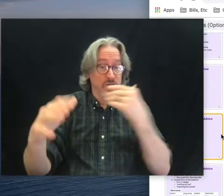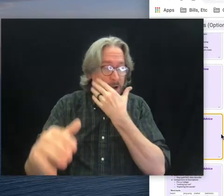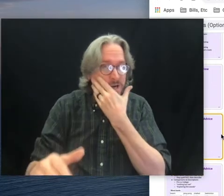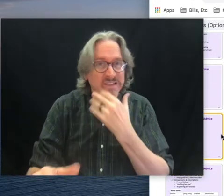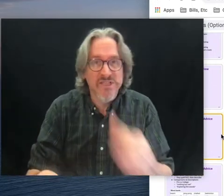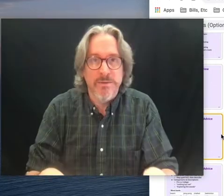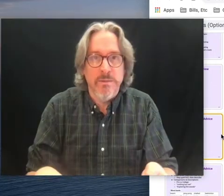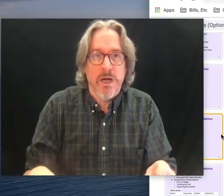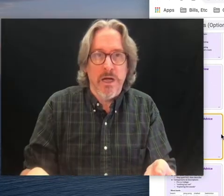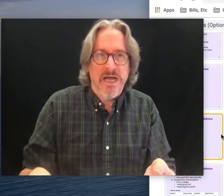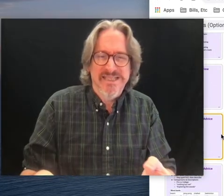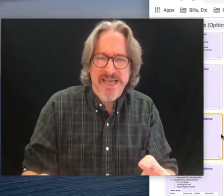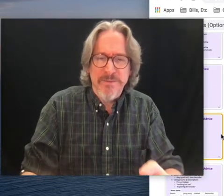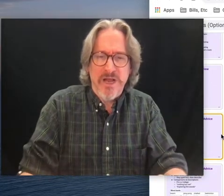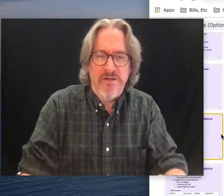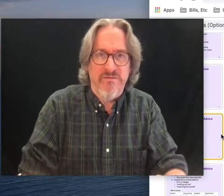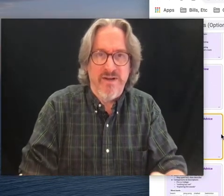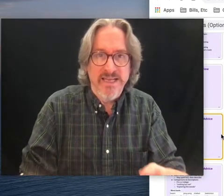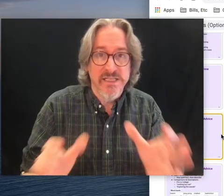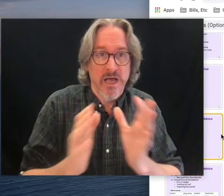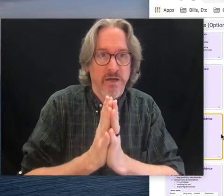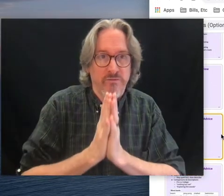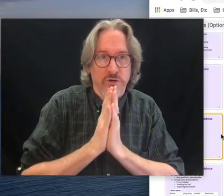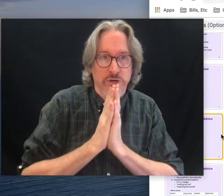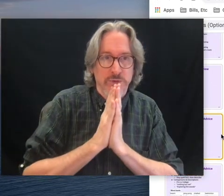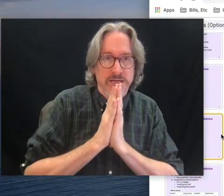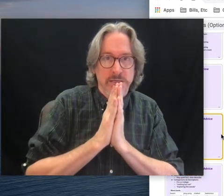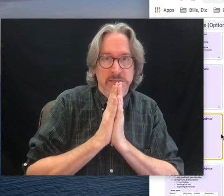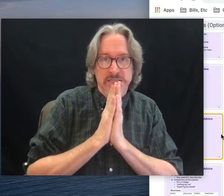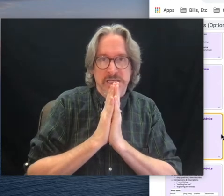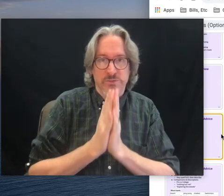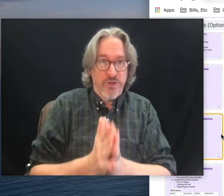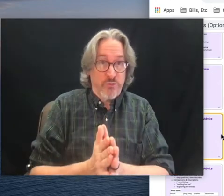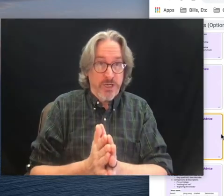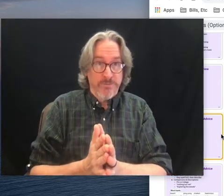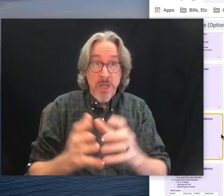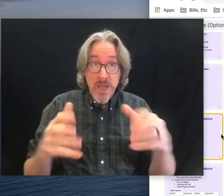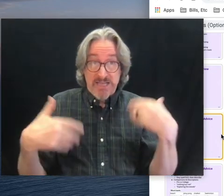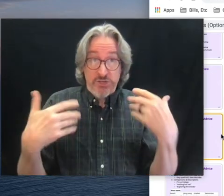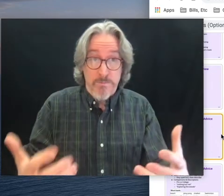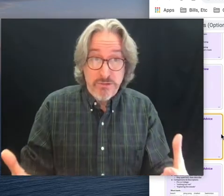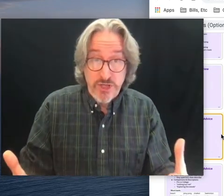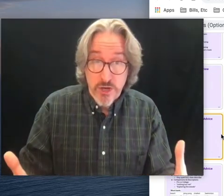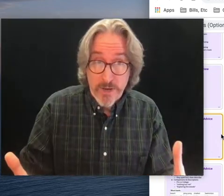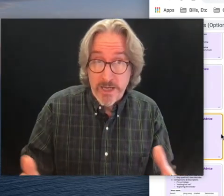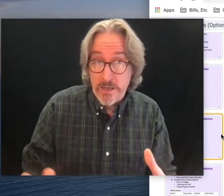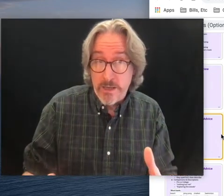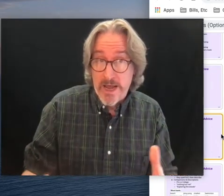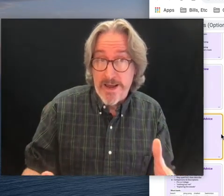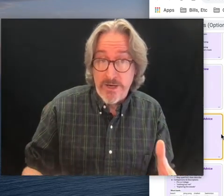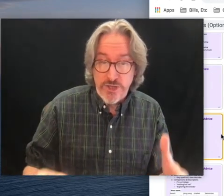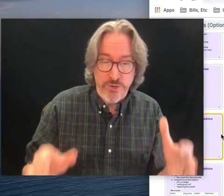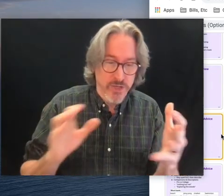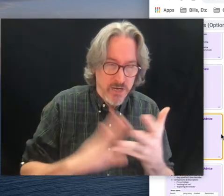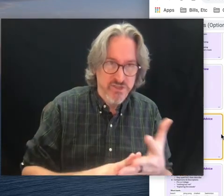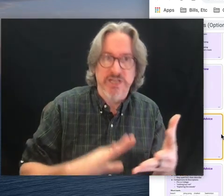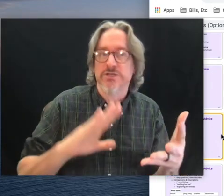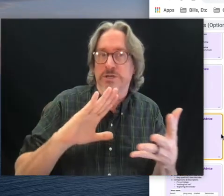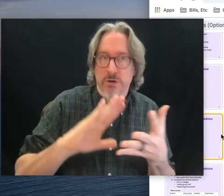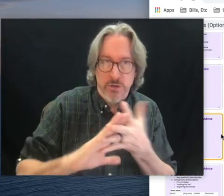Okay, so I want to give some assignment advice for Unit 6.3 as you're about to go in and do